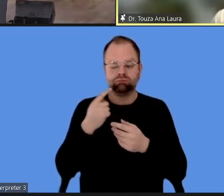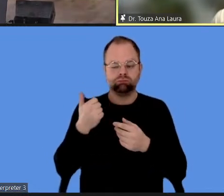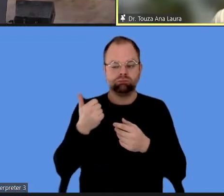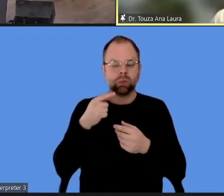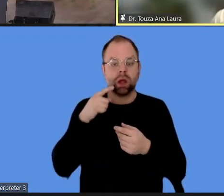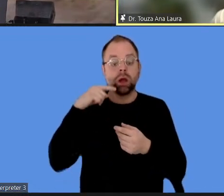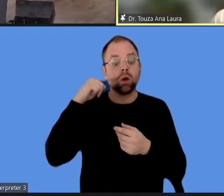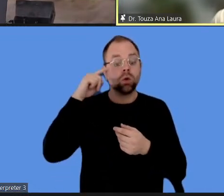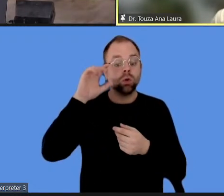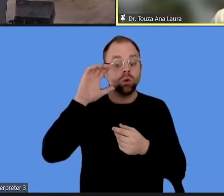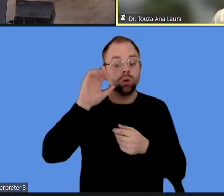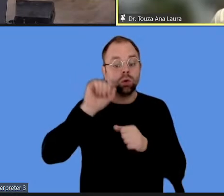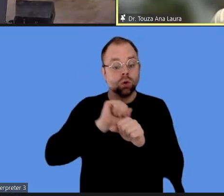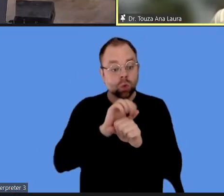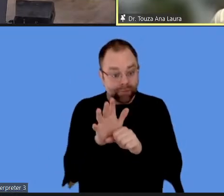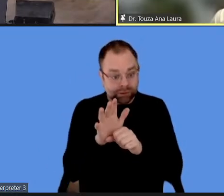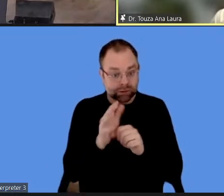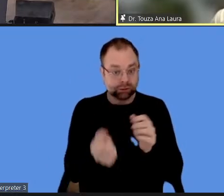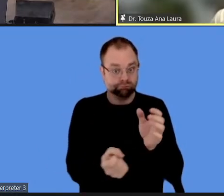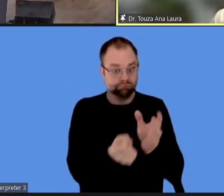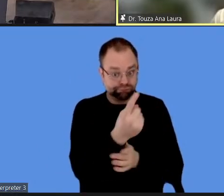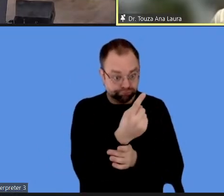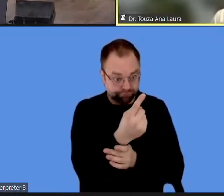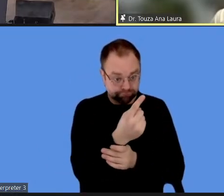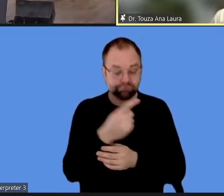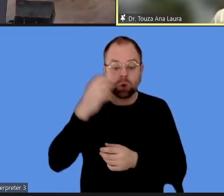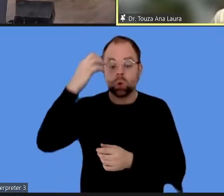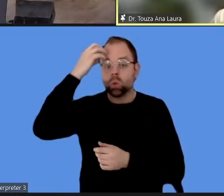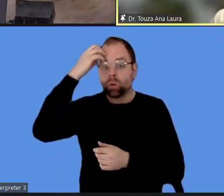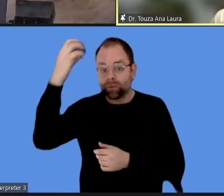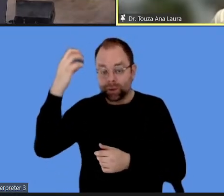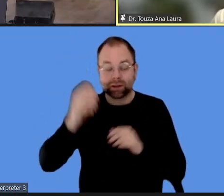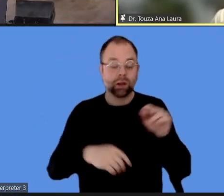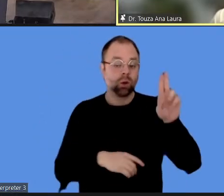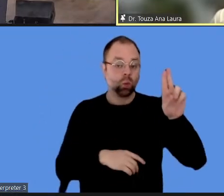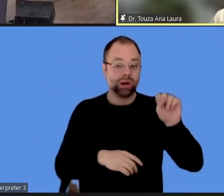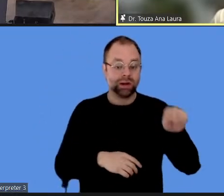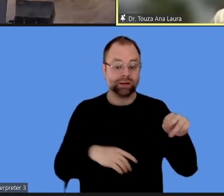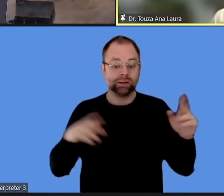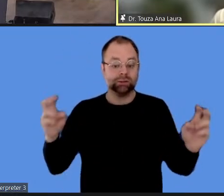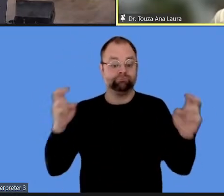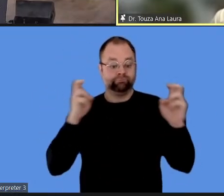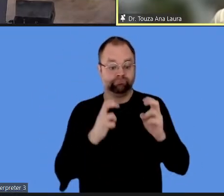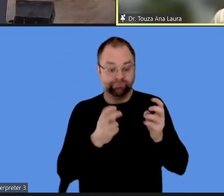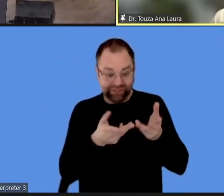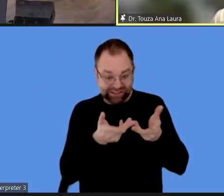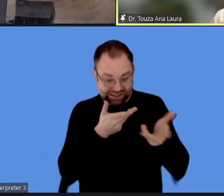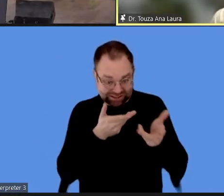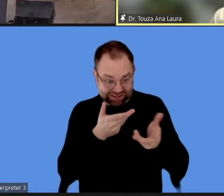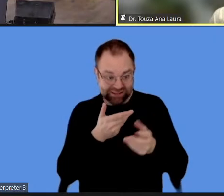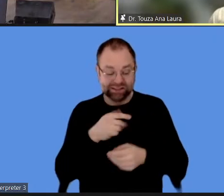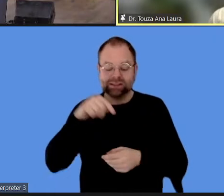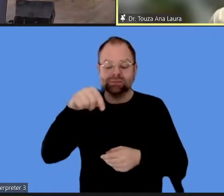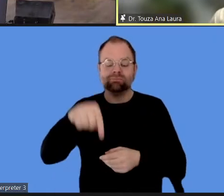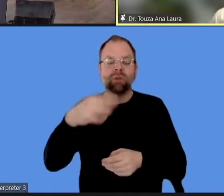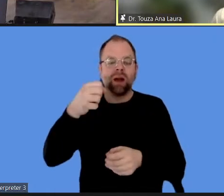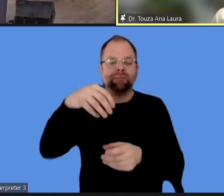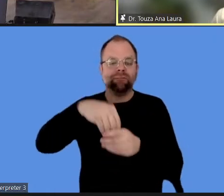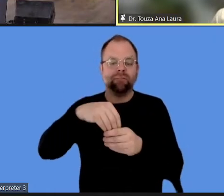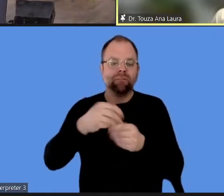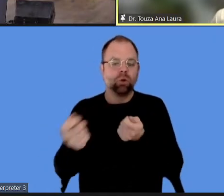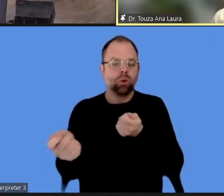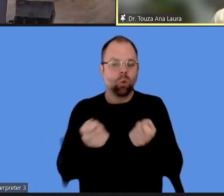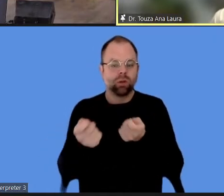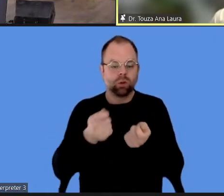et le bureau de la FAO et du Programme alimentaire mondial